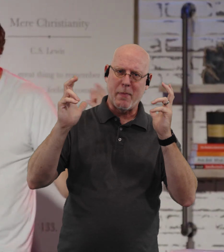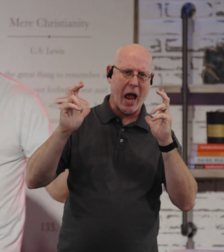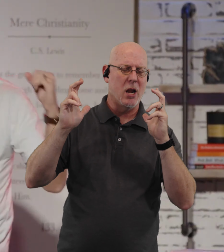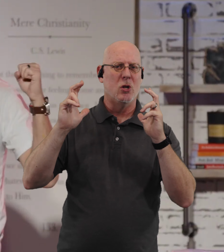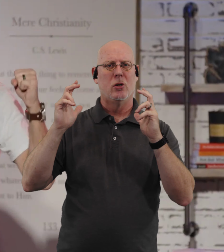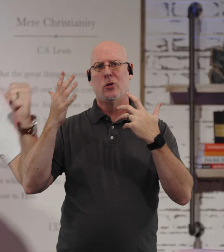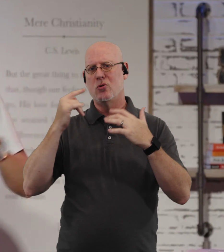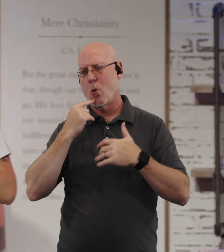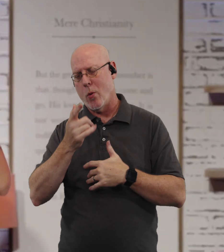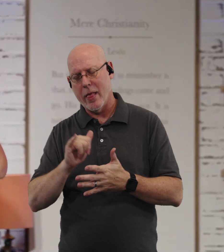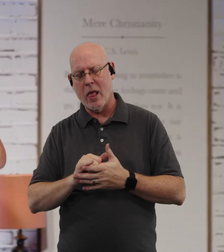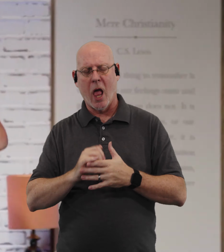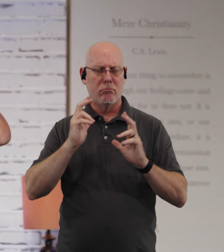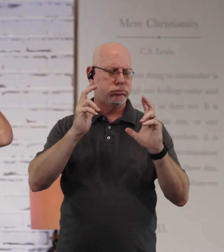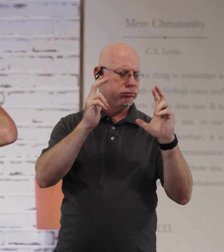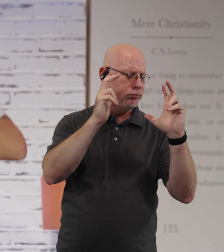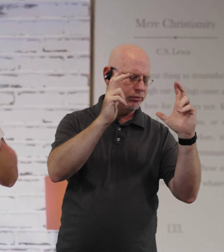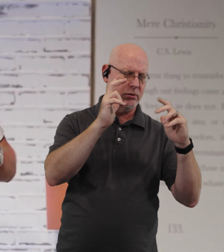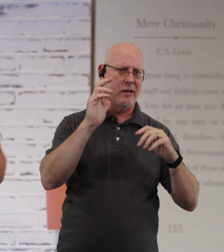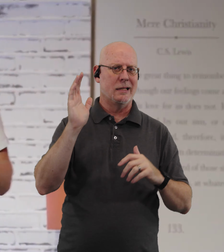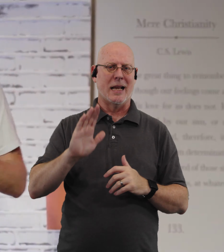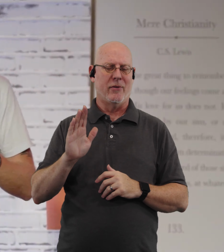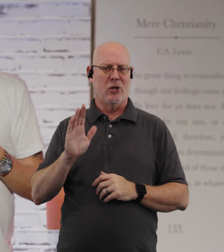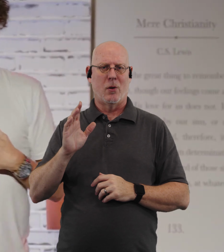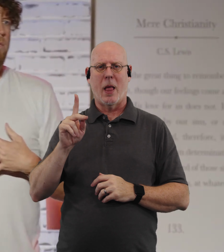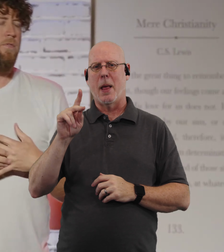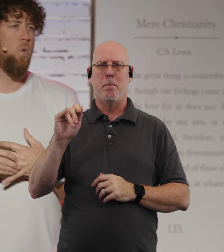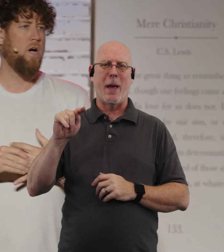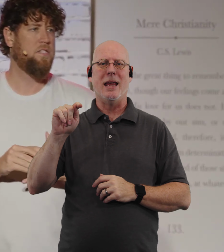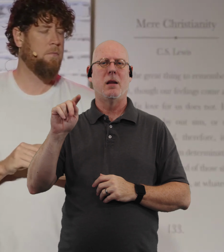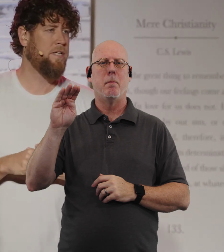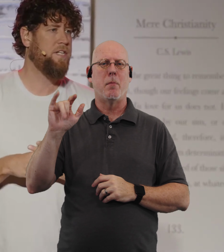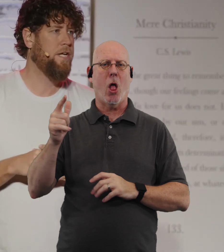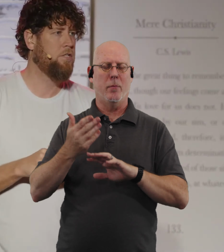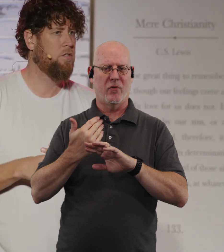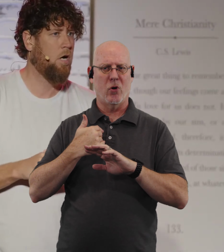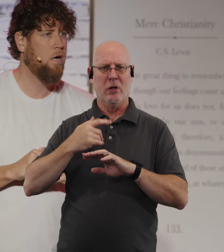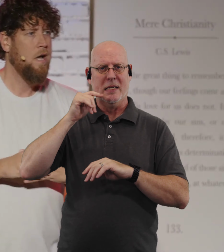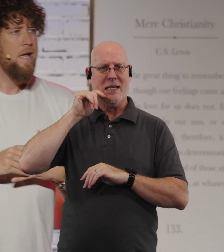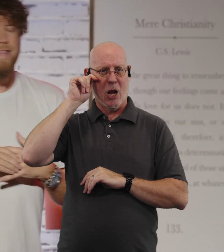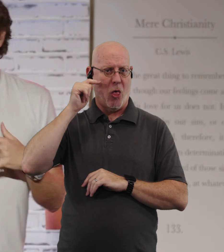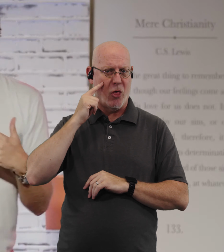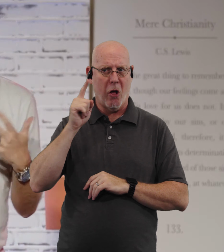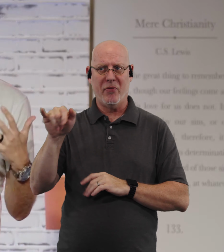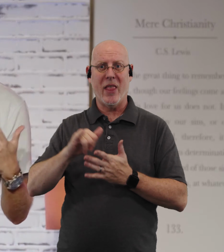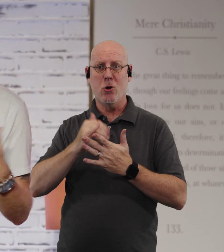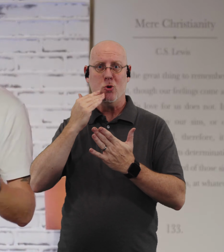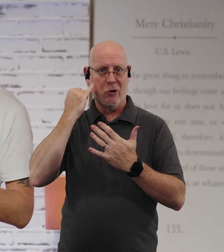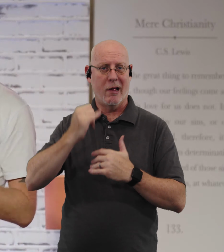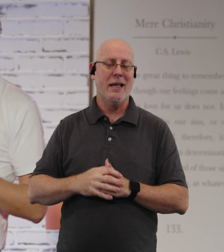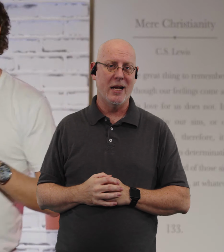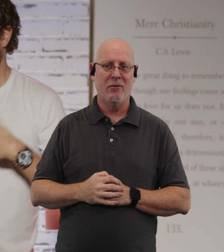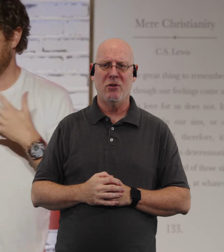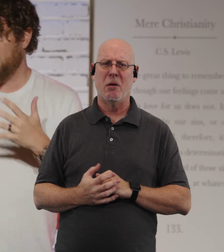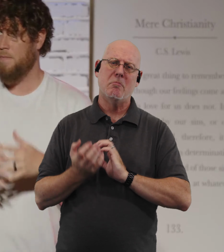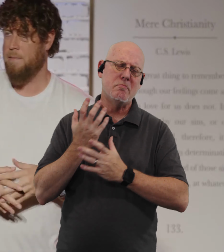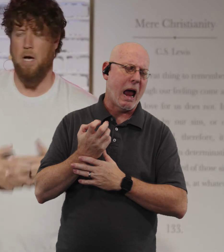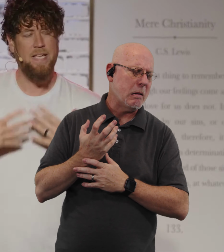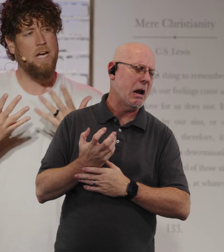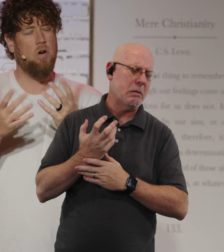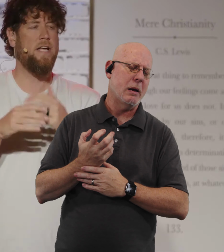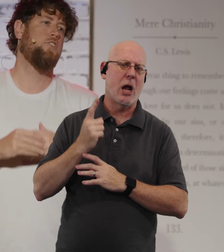my hand, obviously, I've already told you that. I had never, ever been paintballing before, and some of my teenagers thought that would be a good idea. So they kept